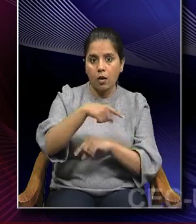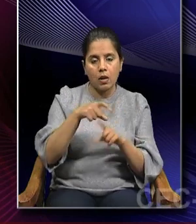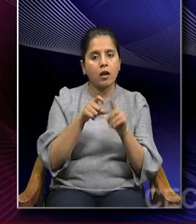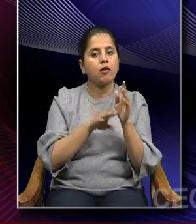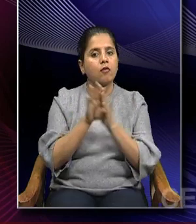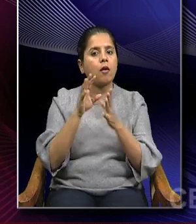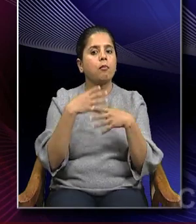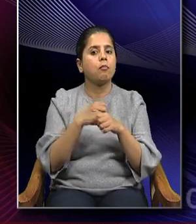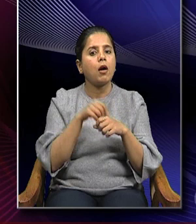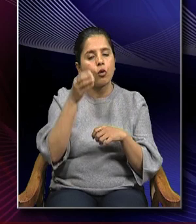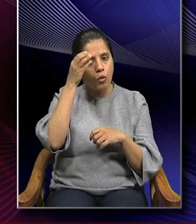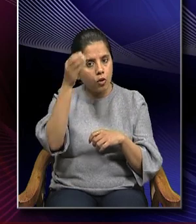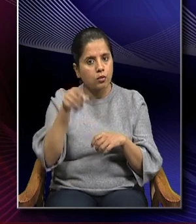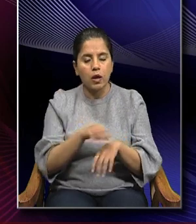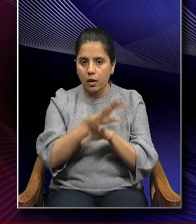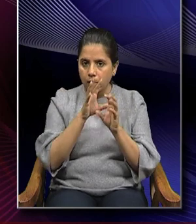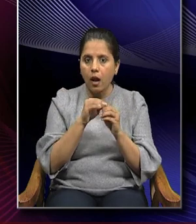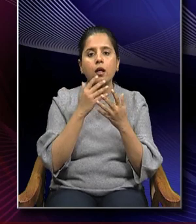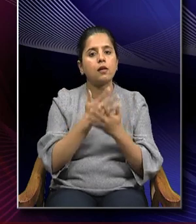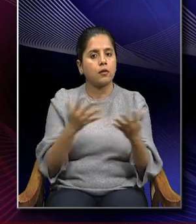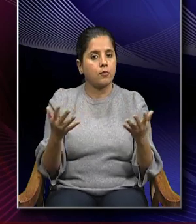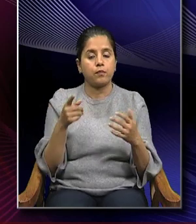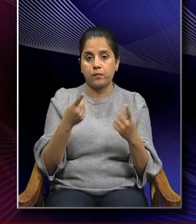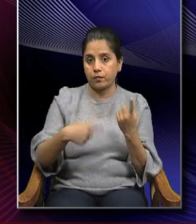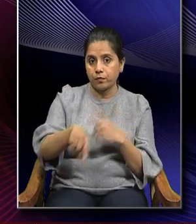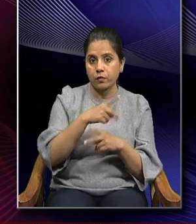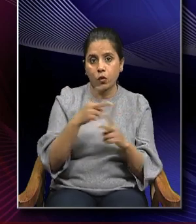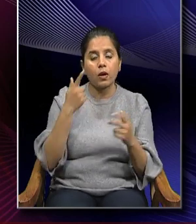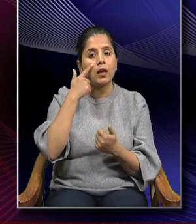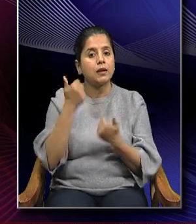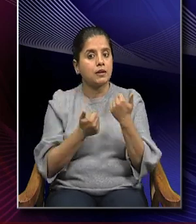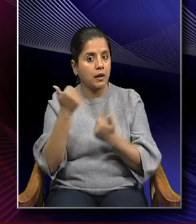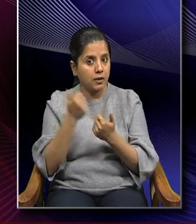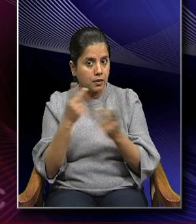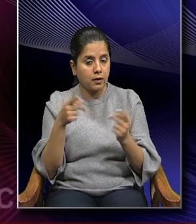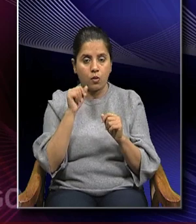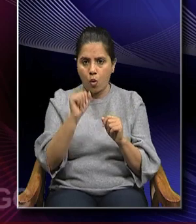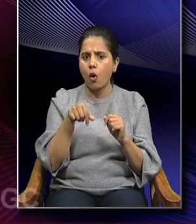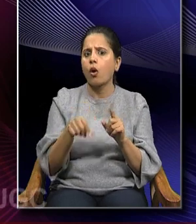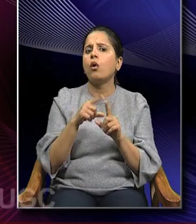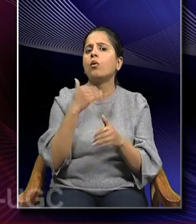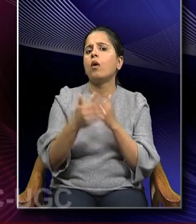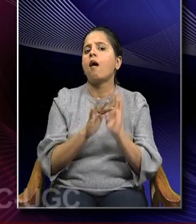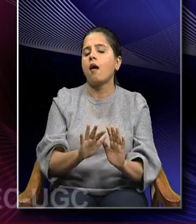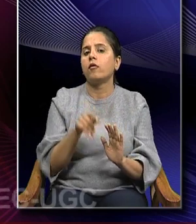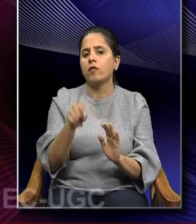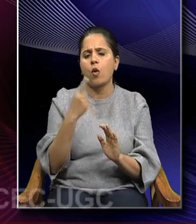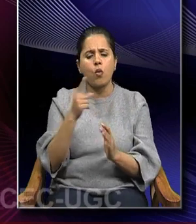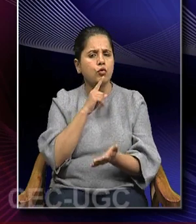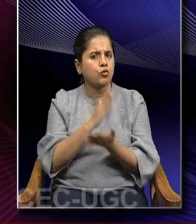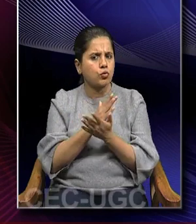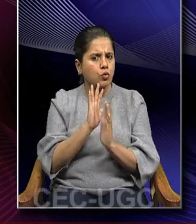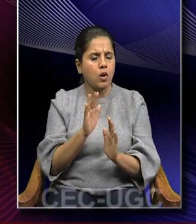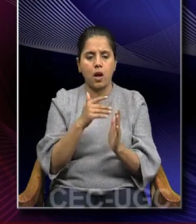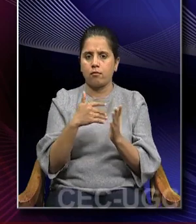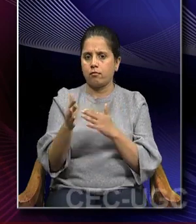developing the concept of the entire product, and at this stage lot of testings are being conducted just to ensure that